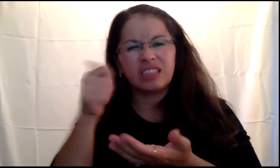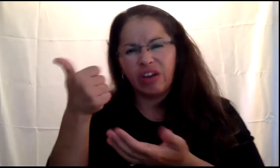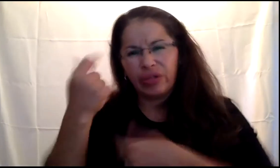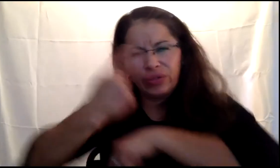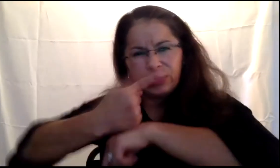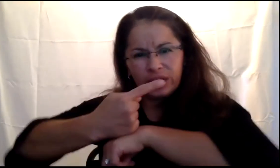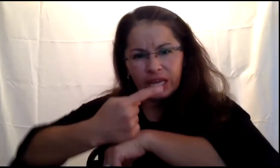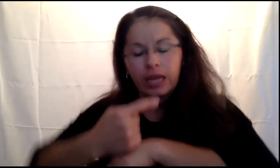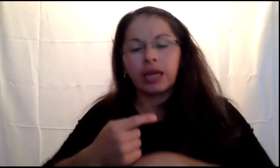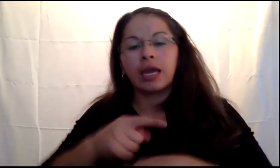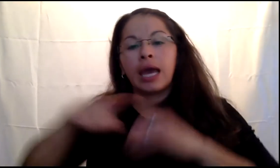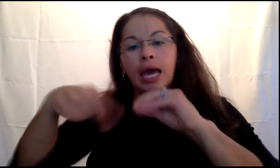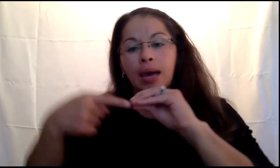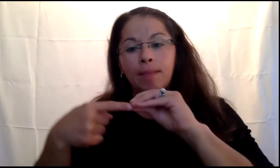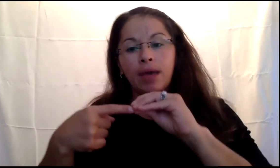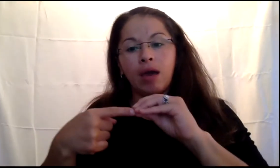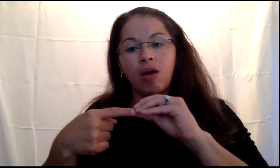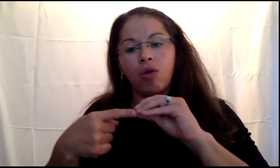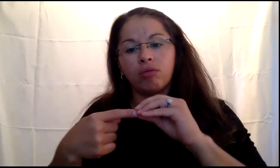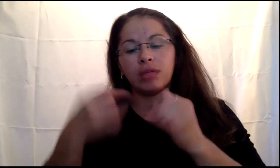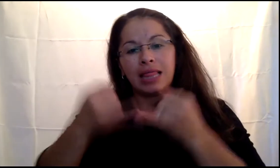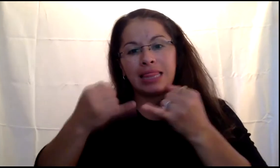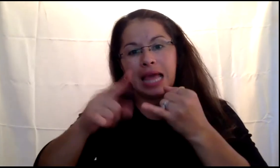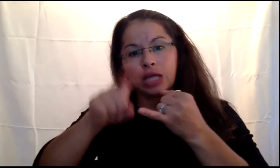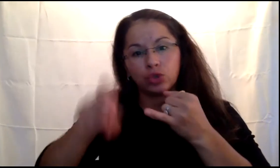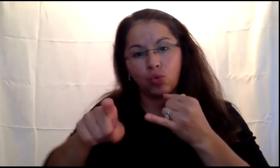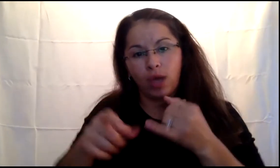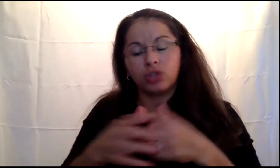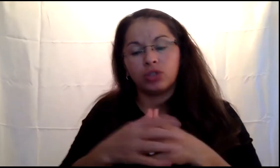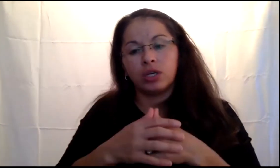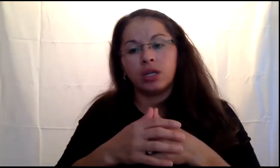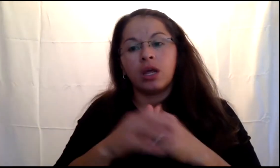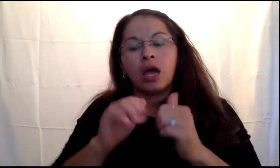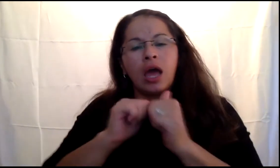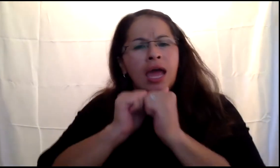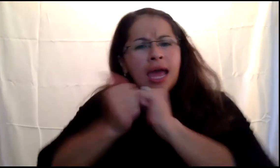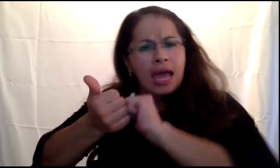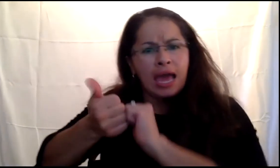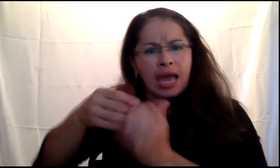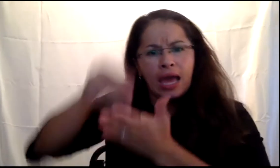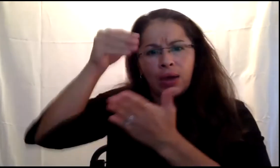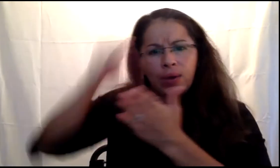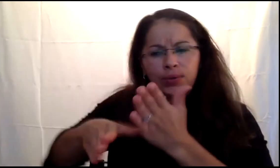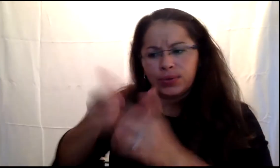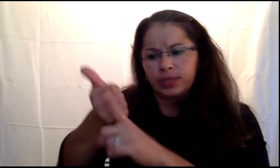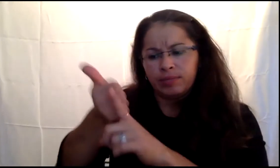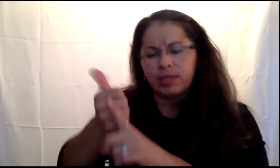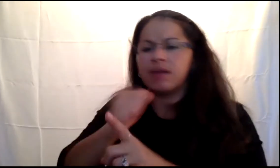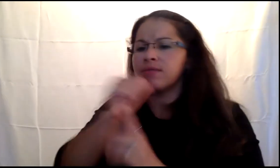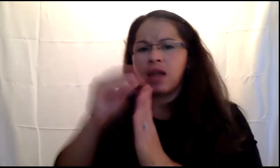getting to this last question that's currently in the Q&A about how students who may be undocumented or who are documented or who are recipients